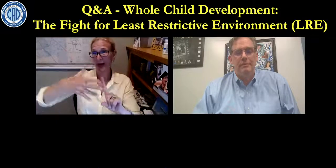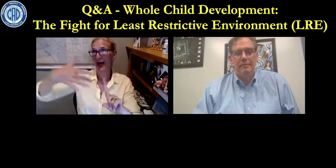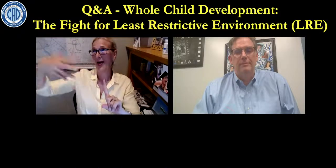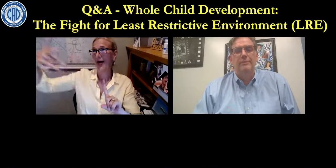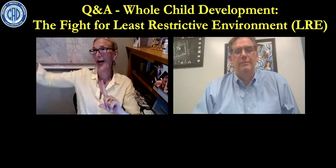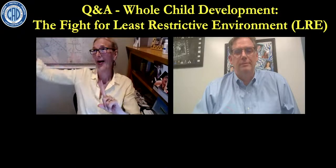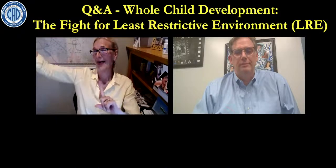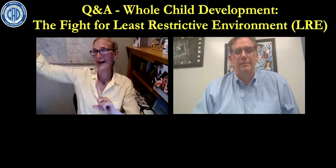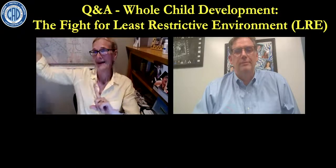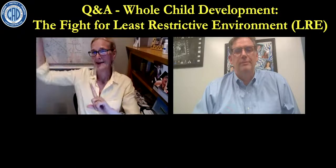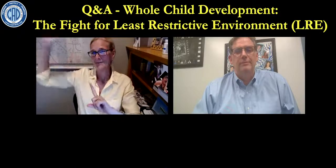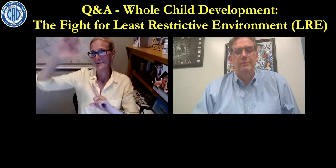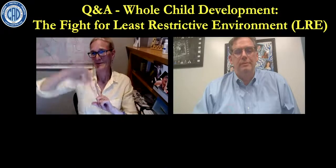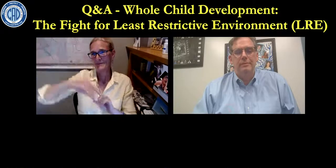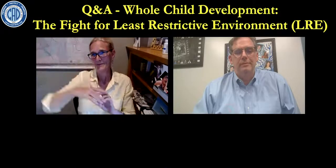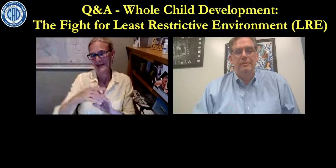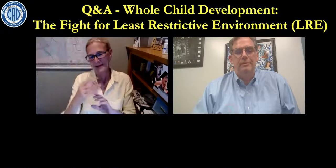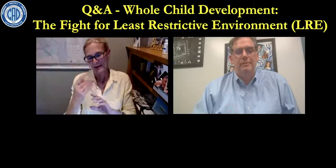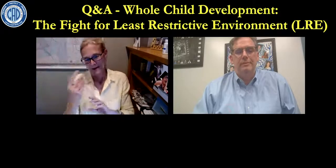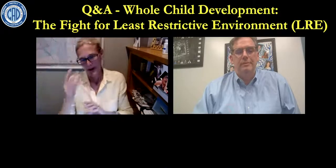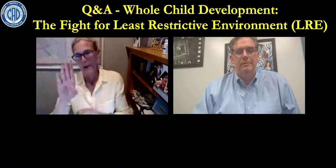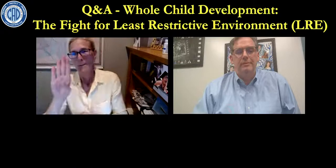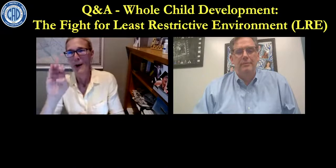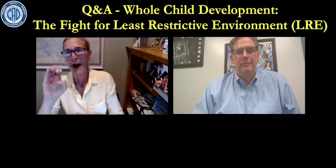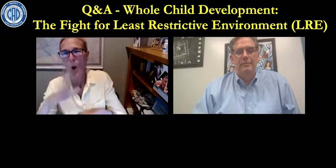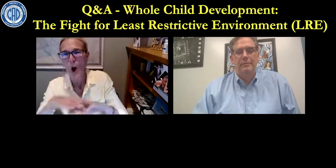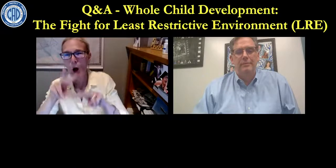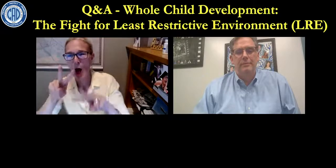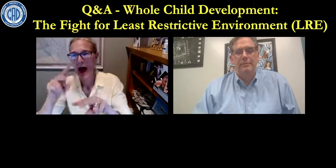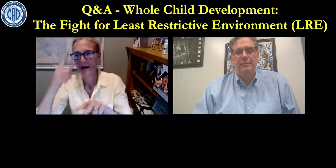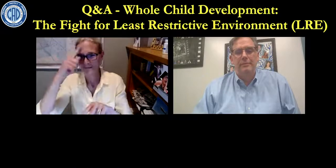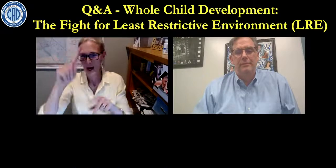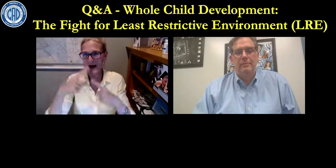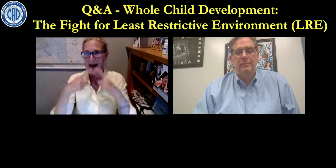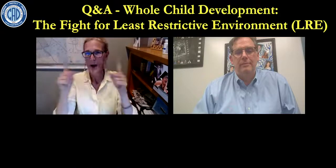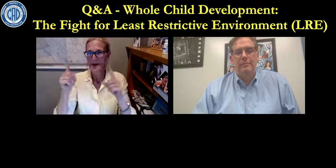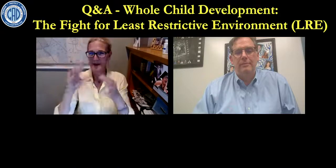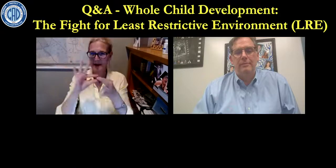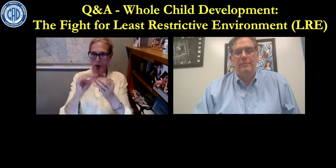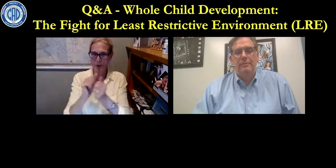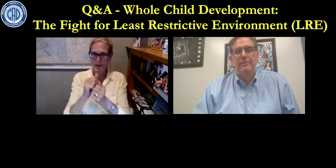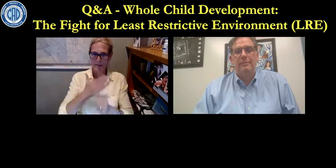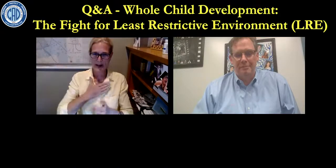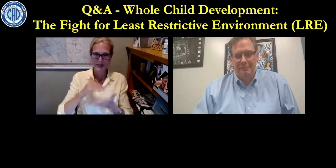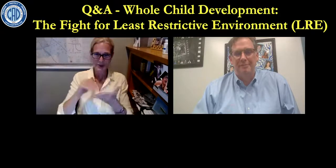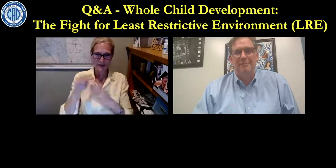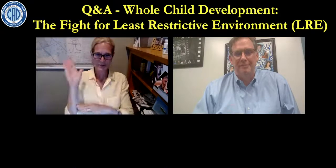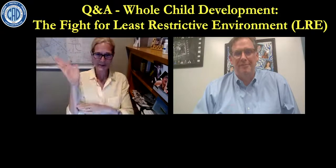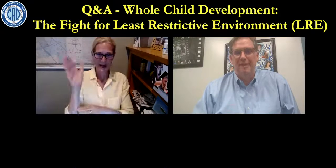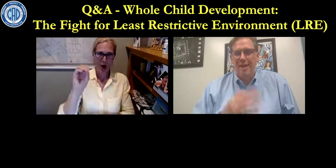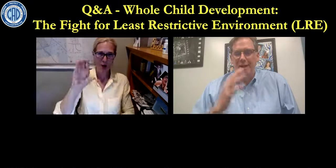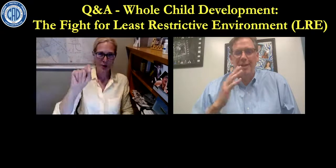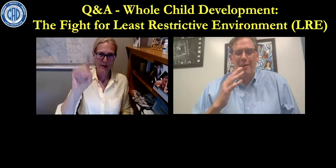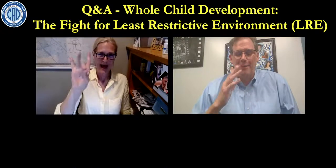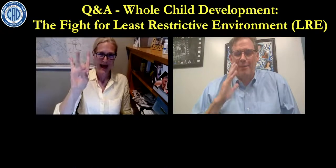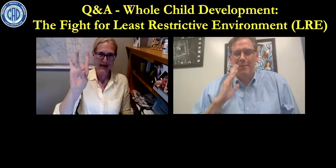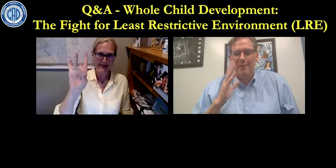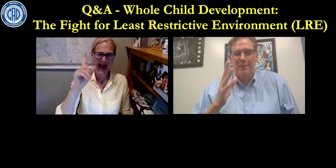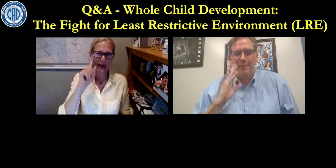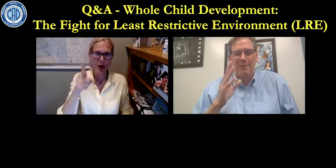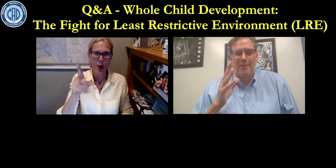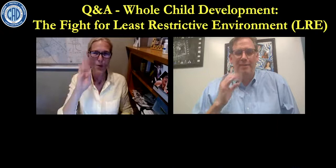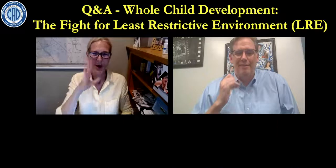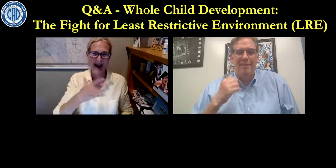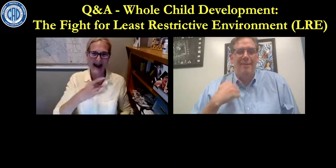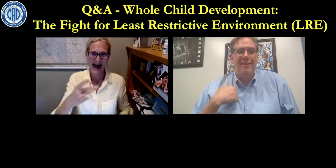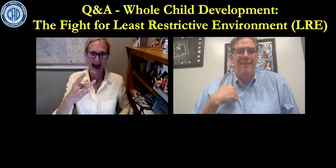the problems start at birth, and then how far off track we get. Be on the lookout for an announcement